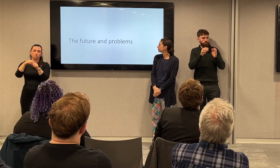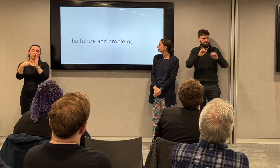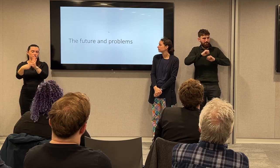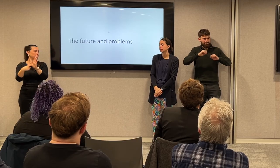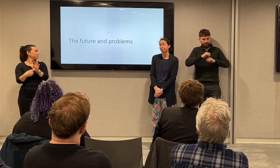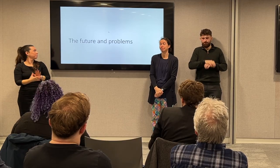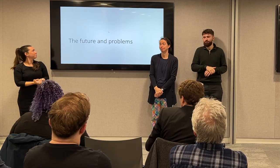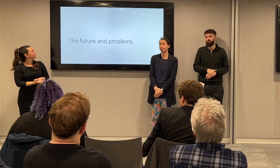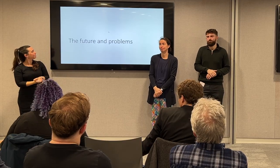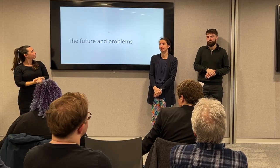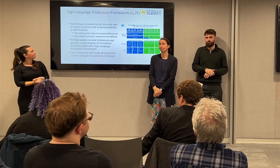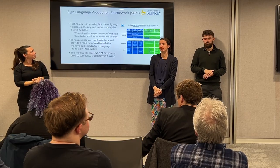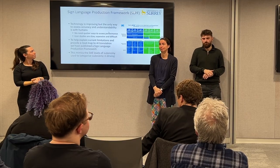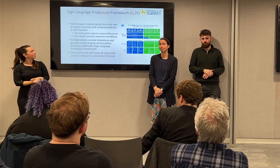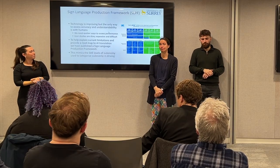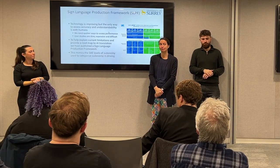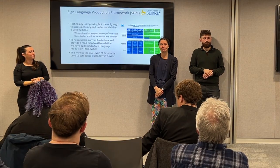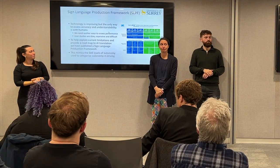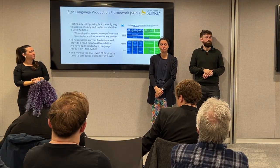Now,